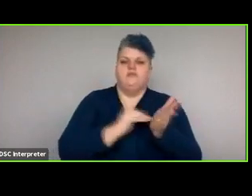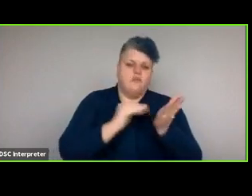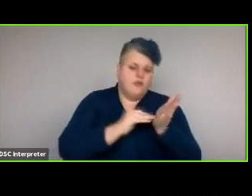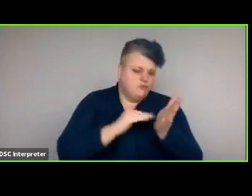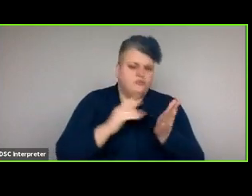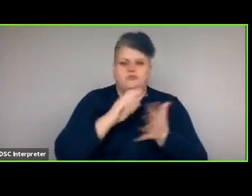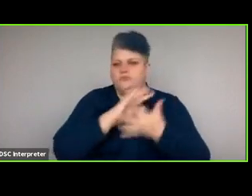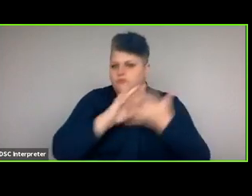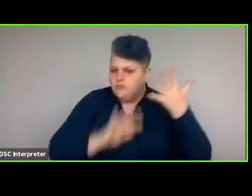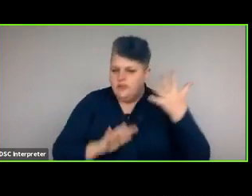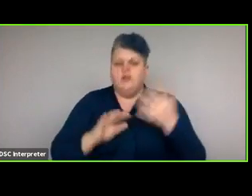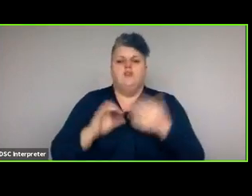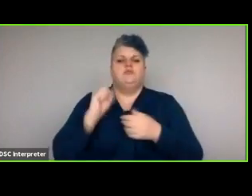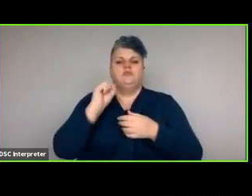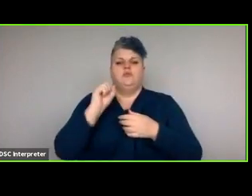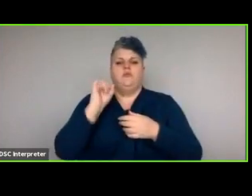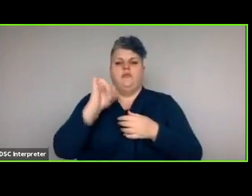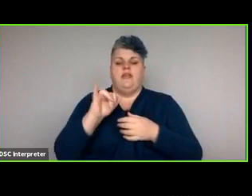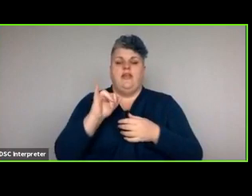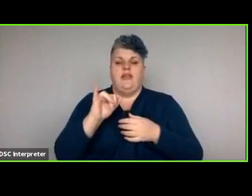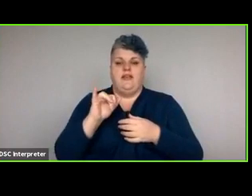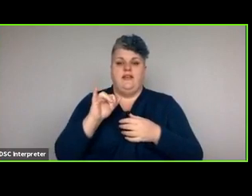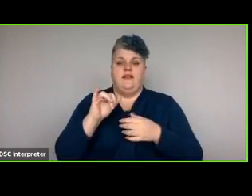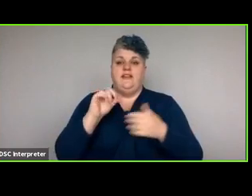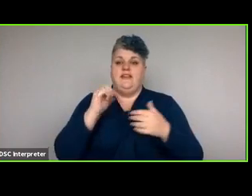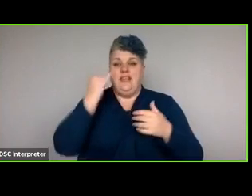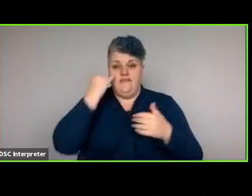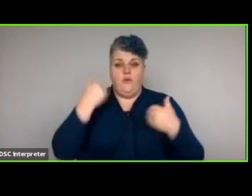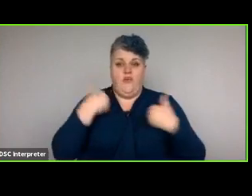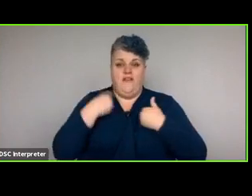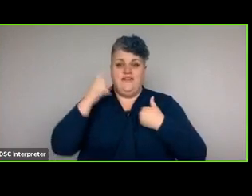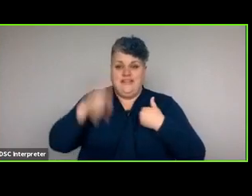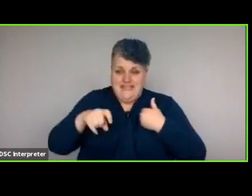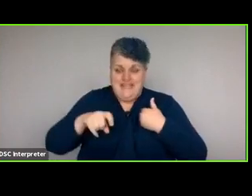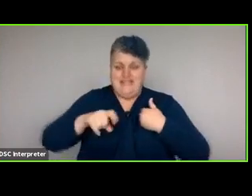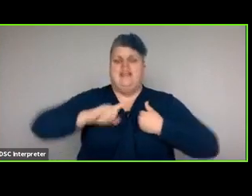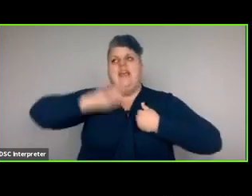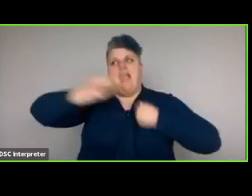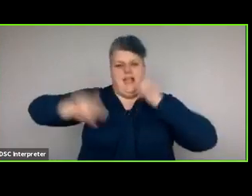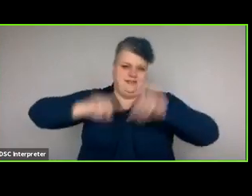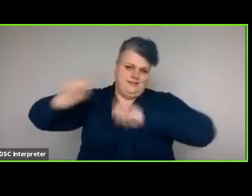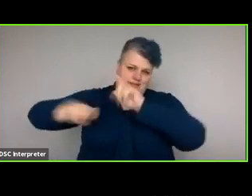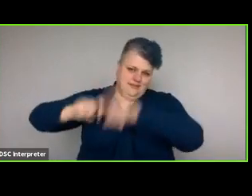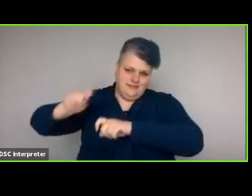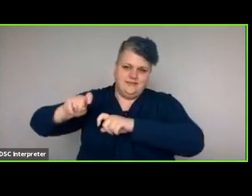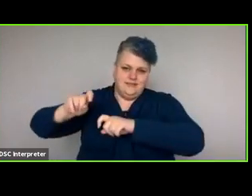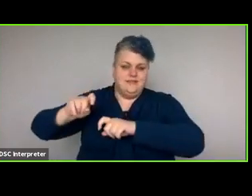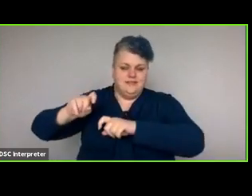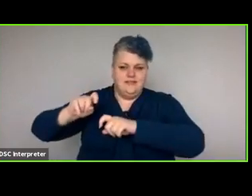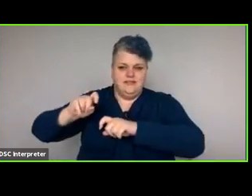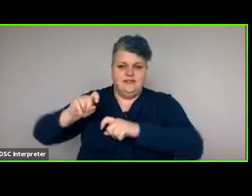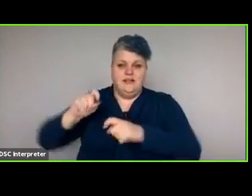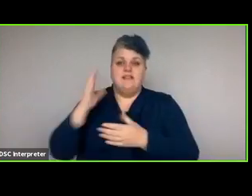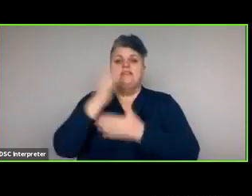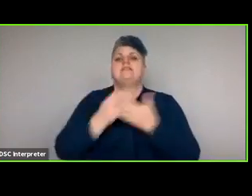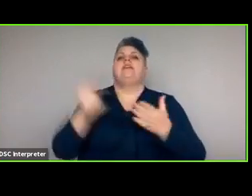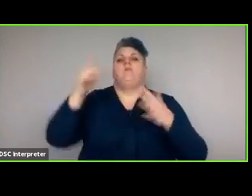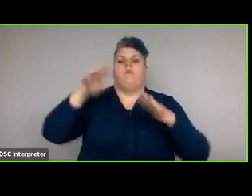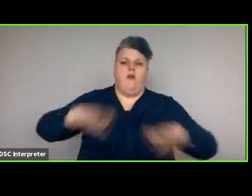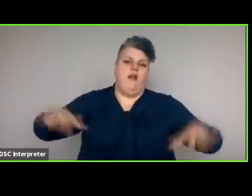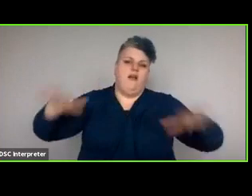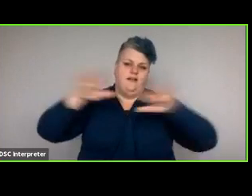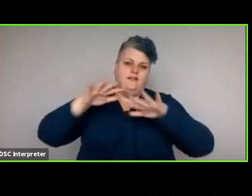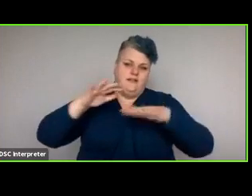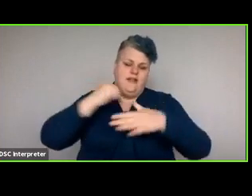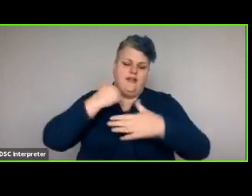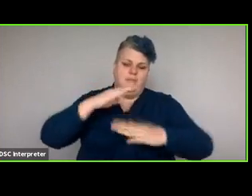So basically that all boils down to, if you have a need, just start asking, and most likely someone in the area can meet that need.